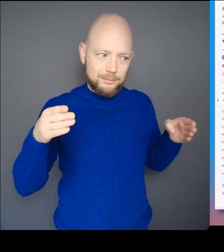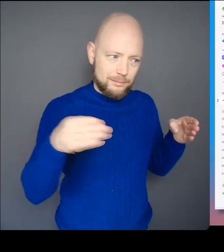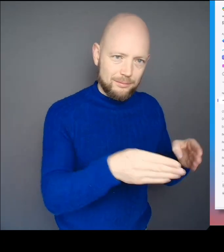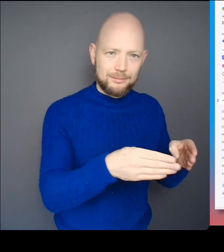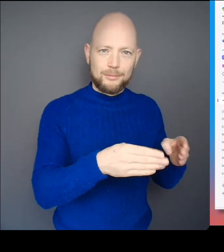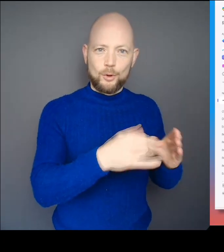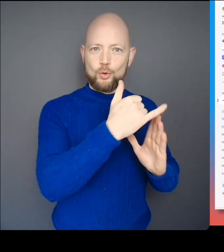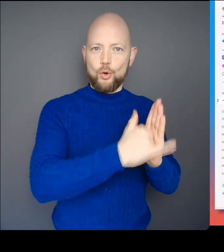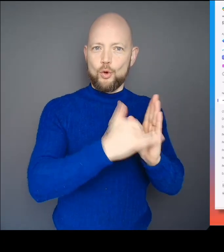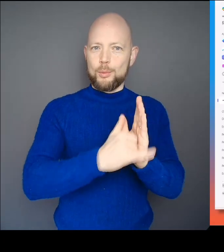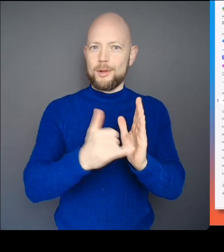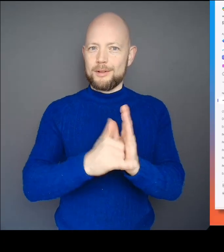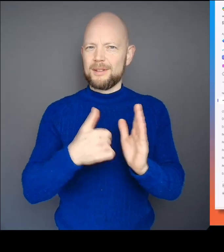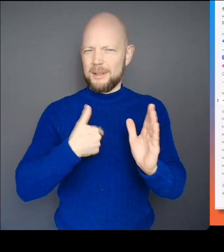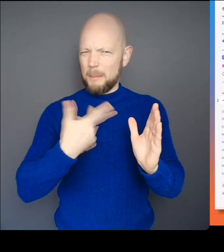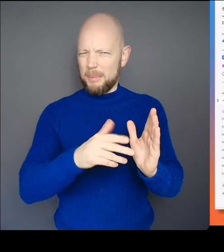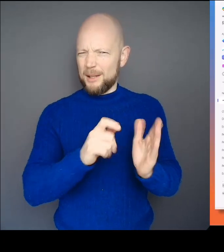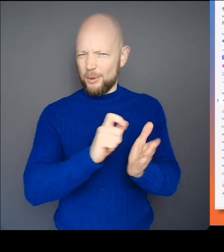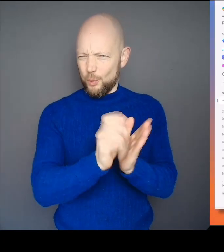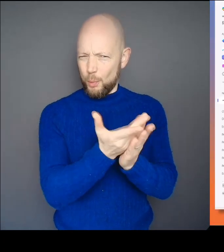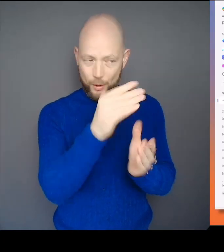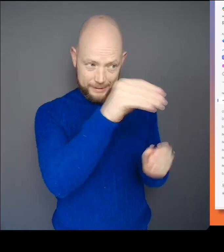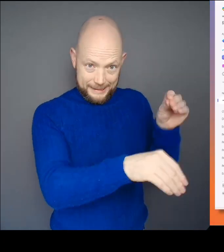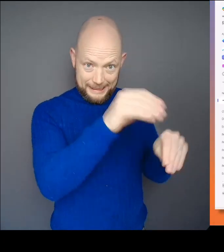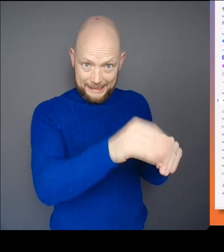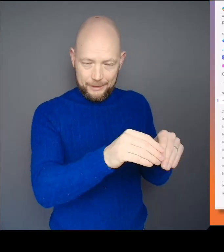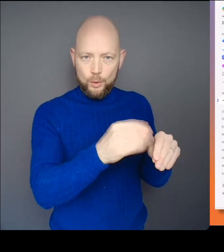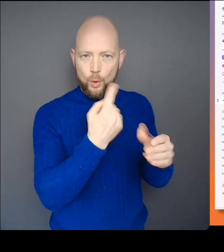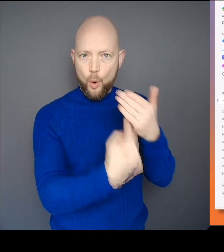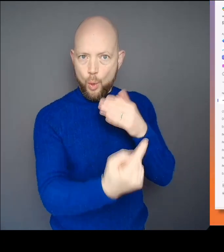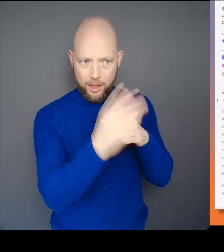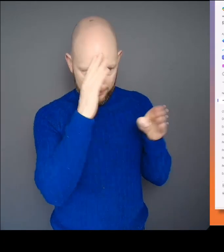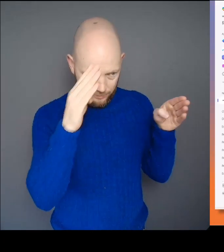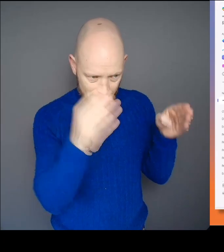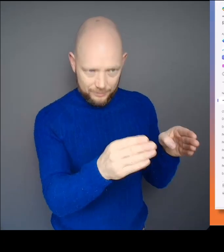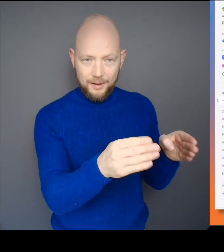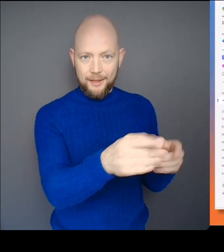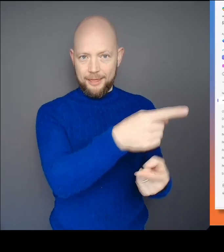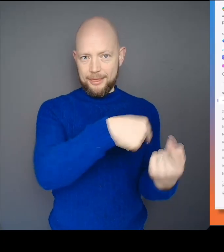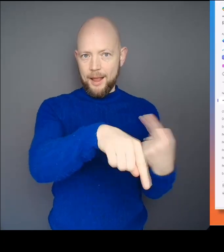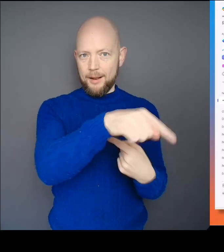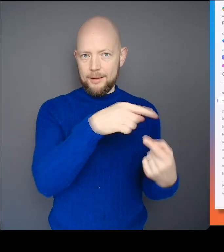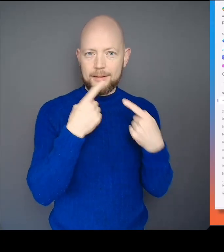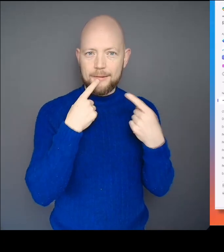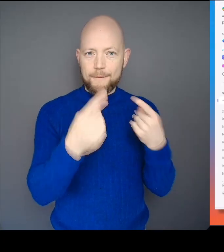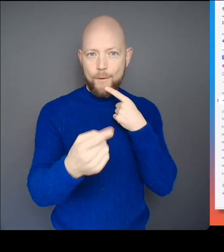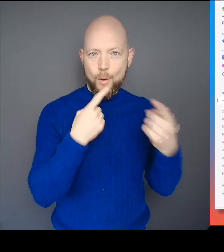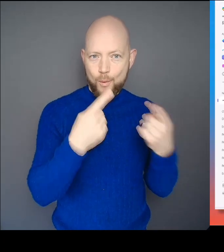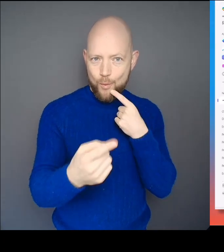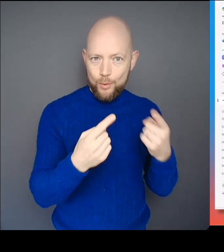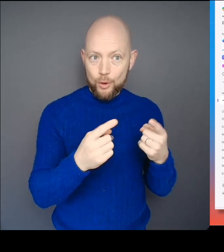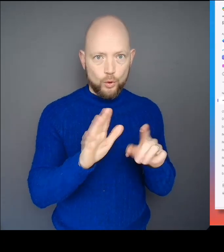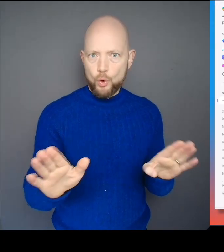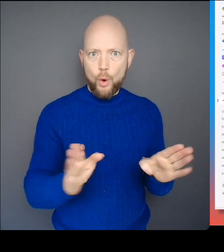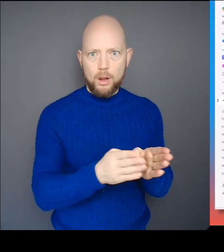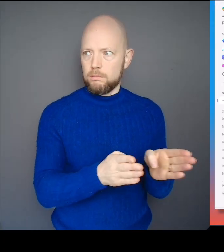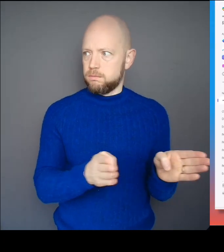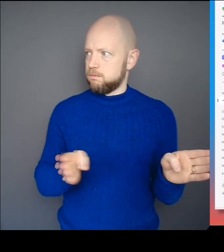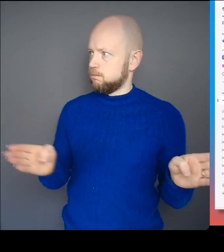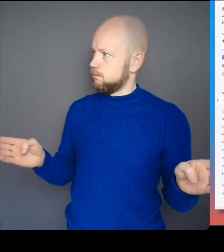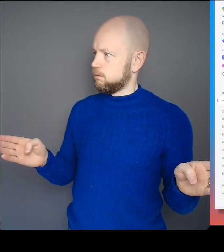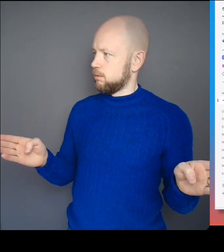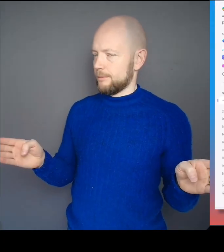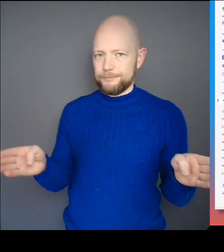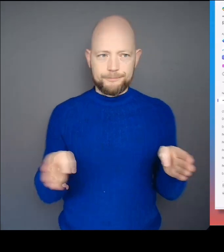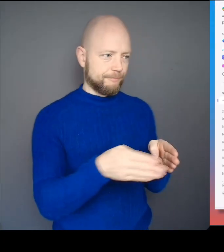the context and the source in that prompting framework. So writing prompts is really good if you're just ad hoc doing things, whereas the